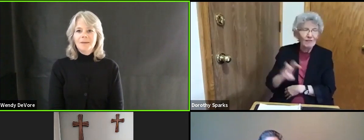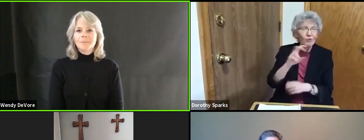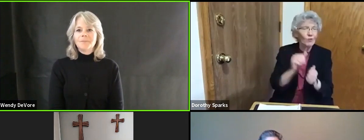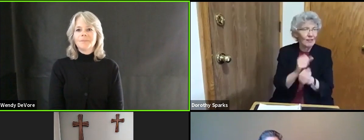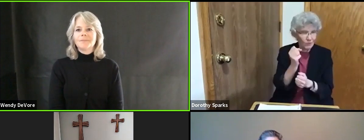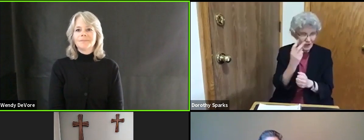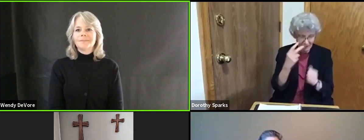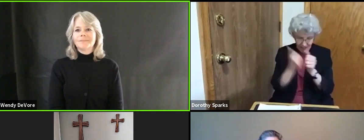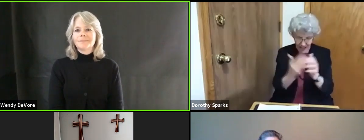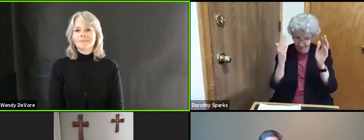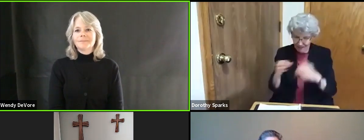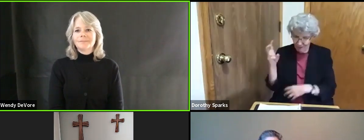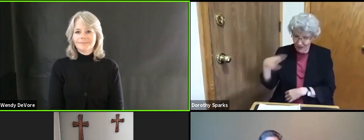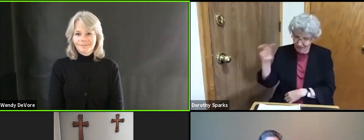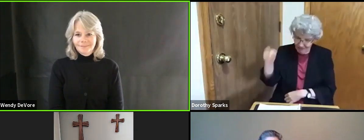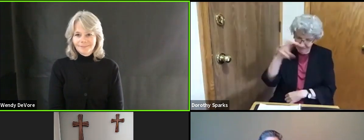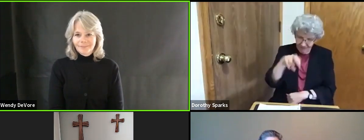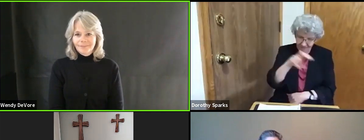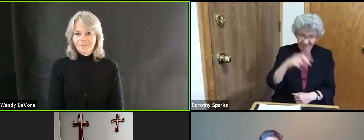today.